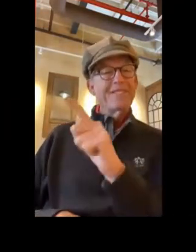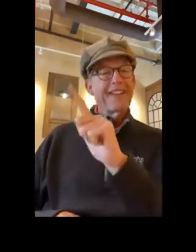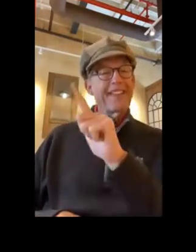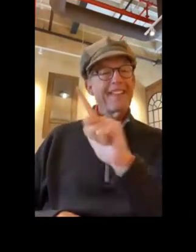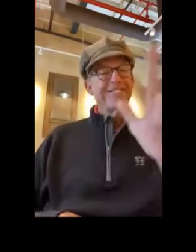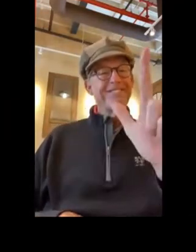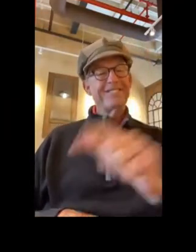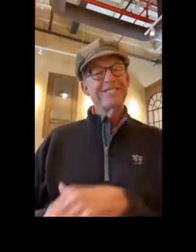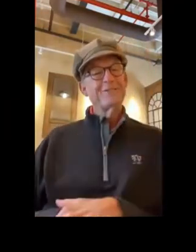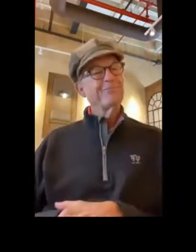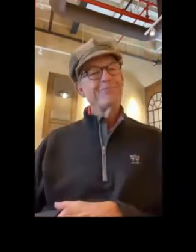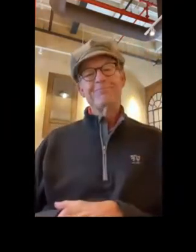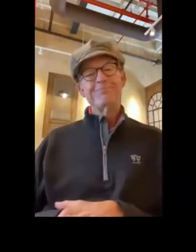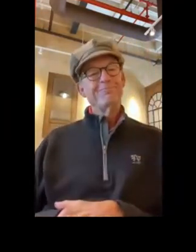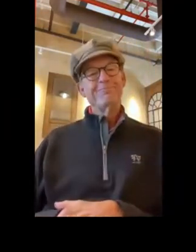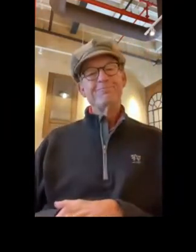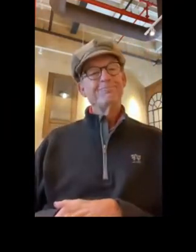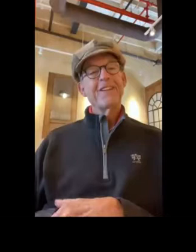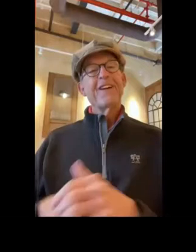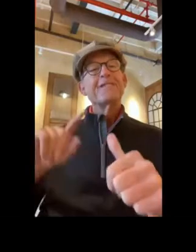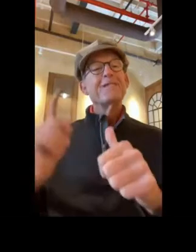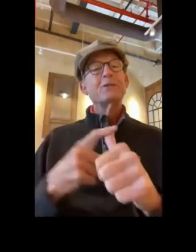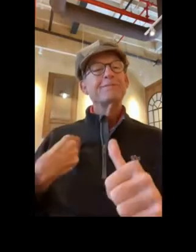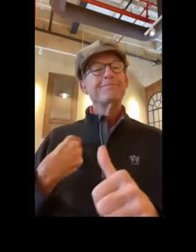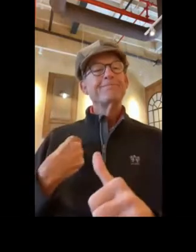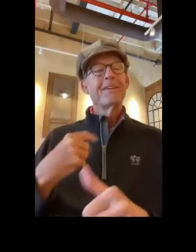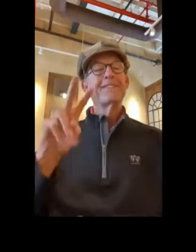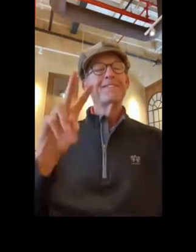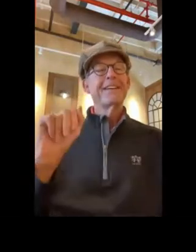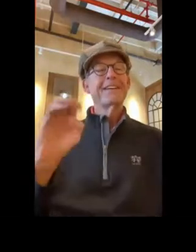Left-hand signer. He golfed in his left hand.